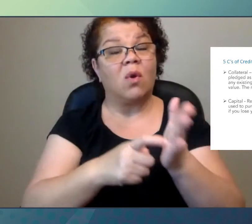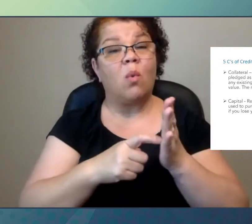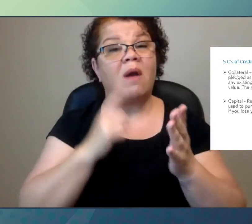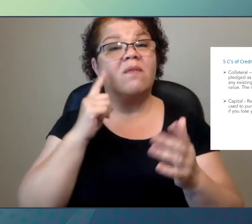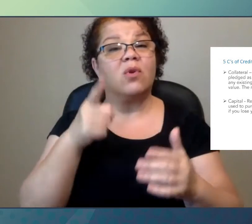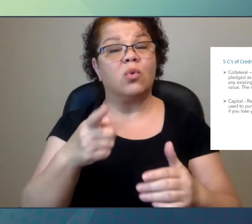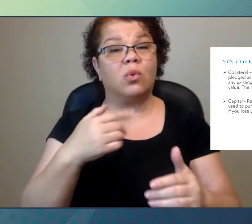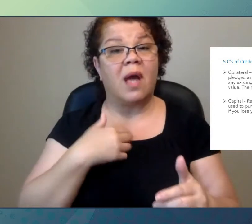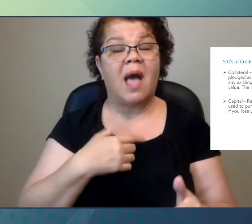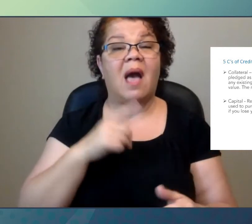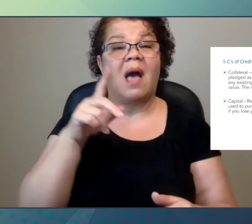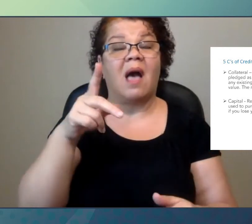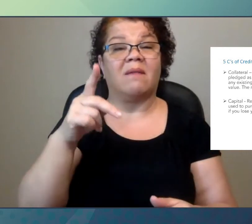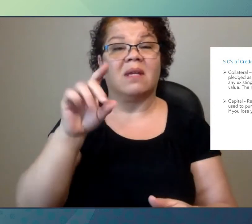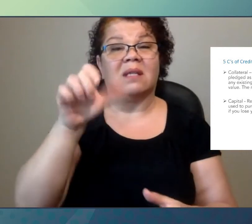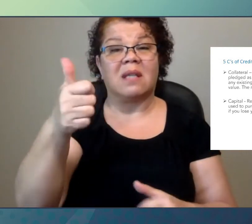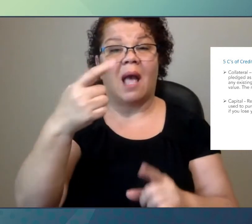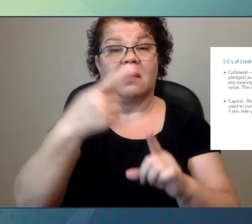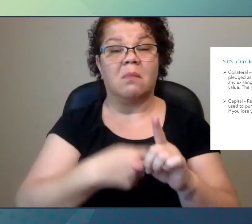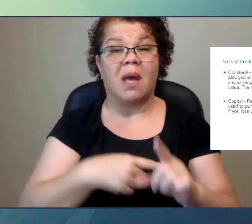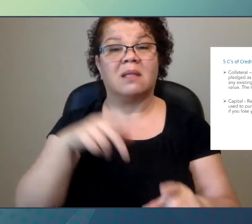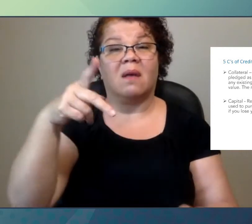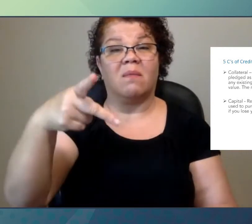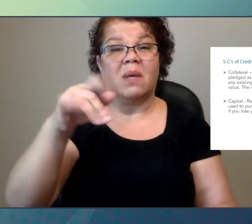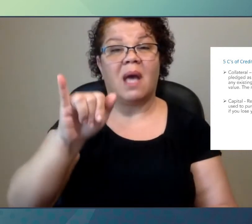PITI reserves, which means you have to have at least